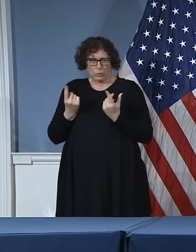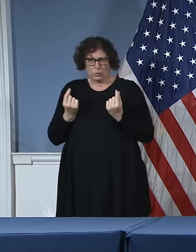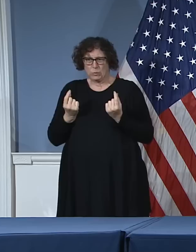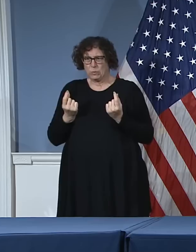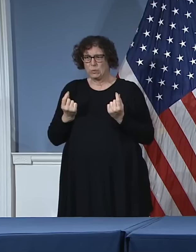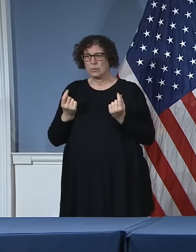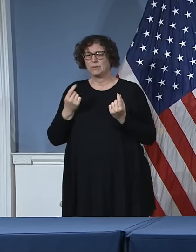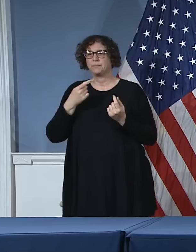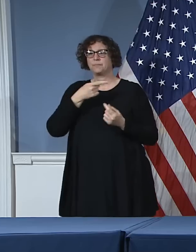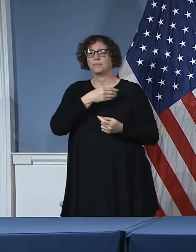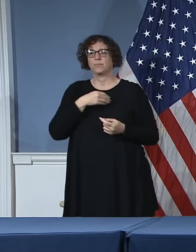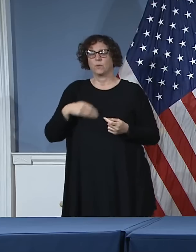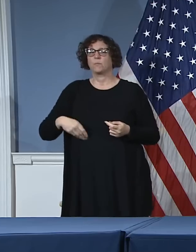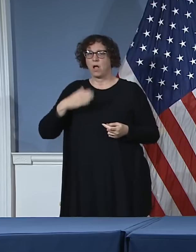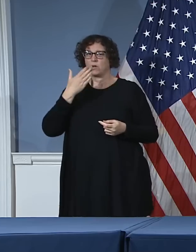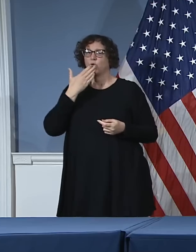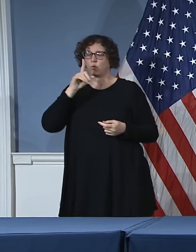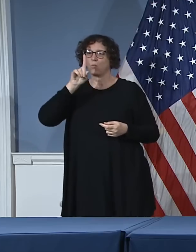dynamics here.